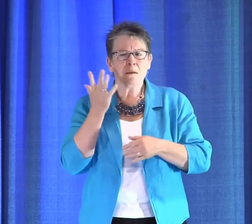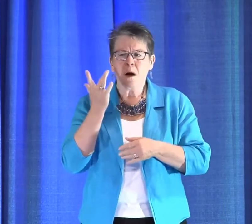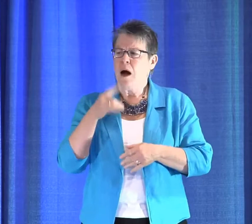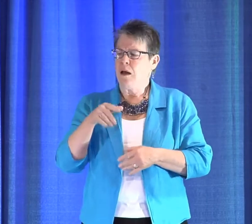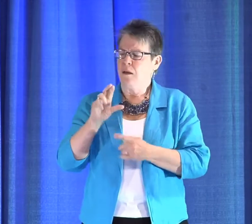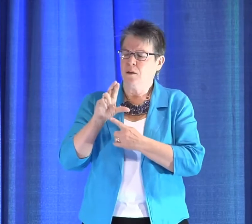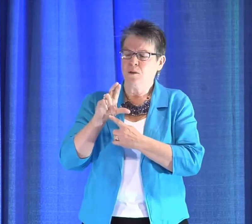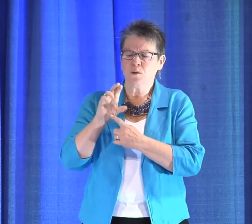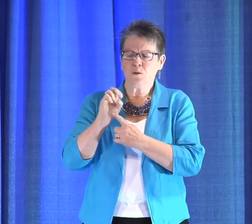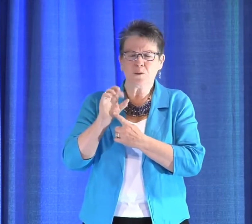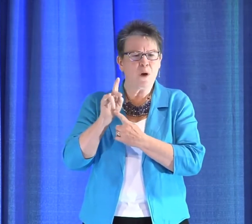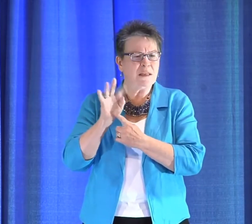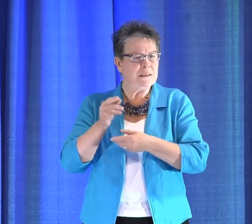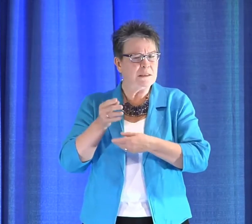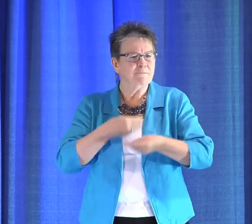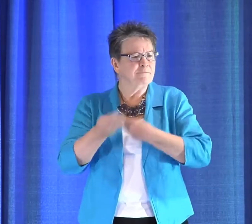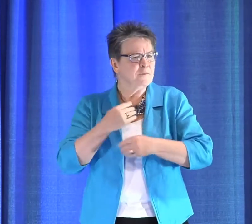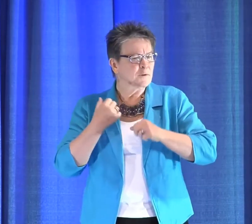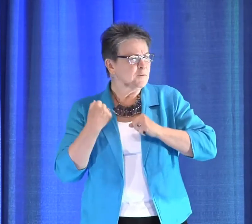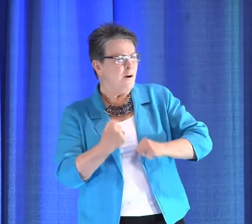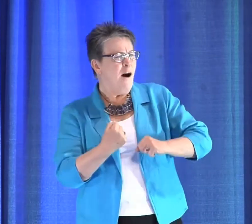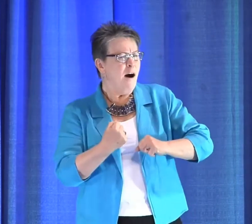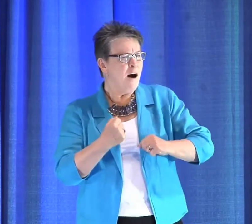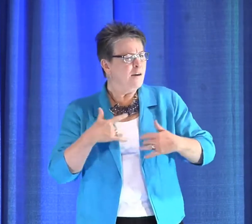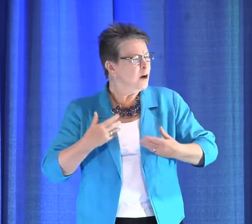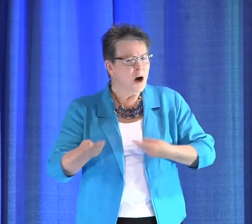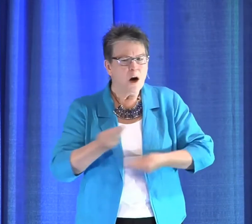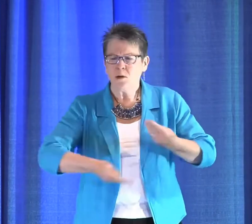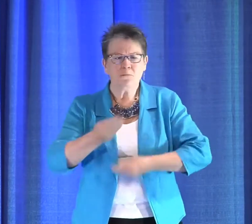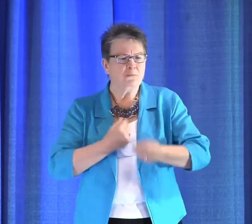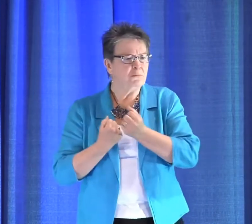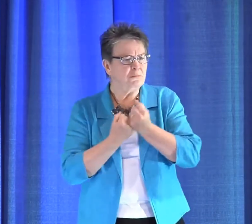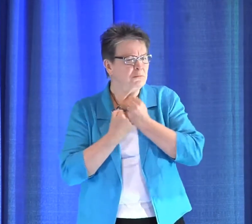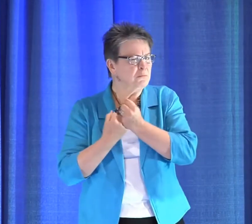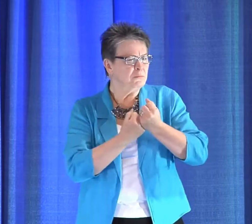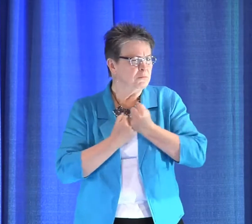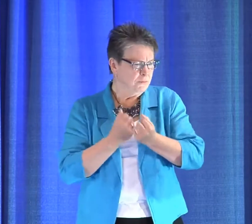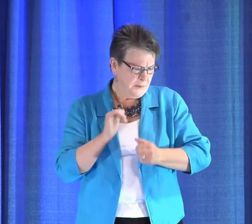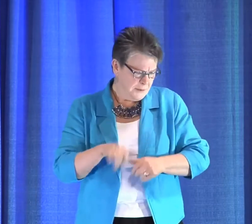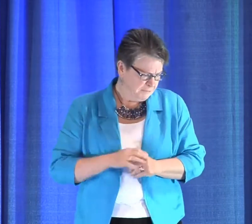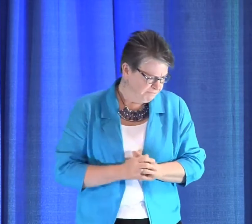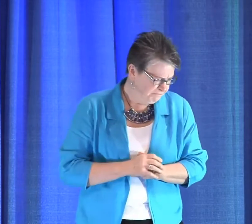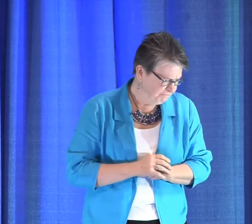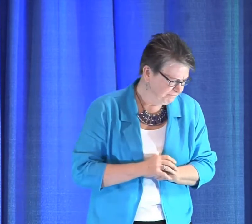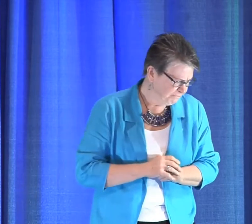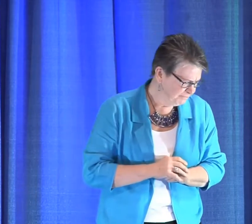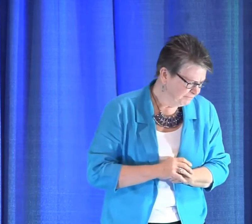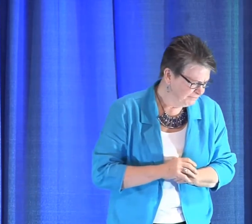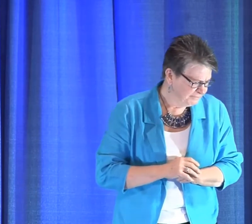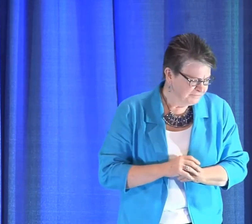were something that I felt like I was required to do. It's not something I ever wanted to fight against. It was my obligation to